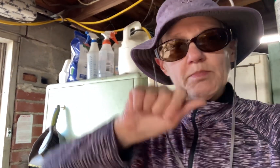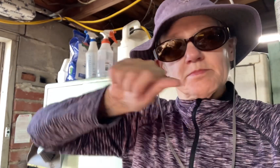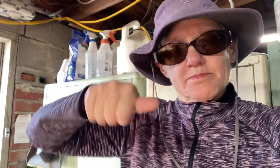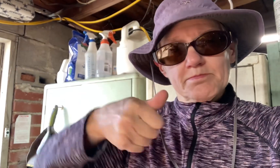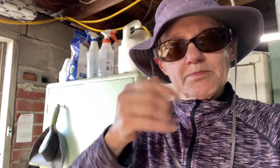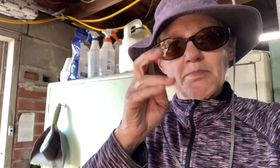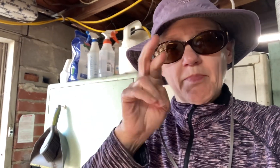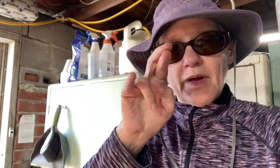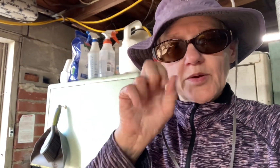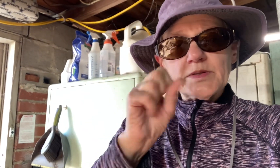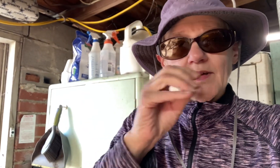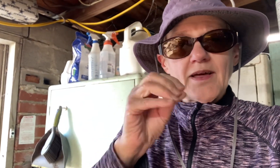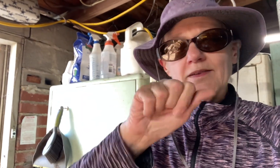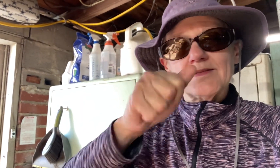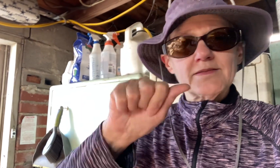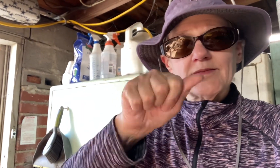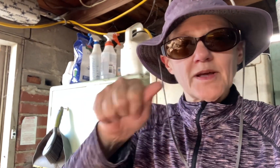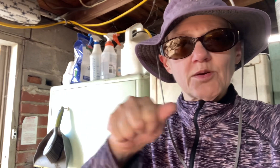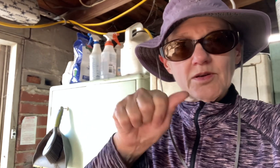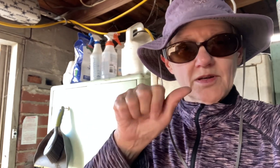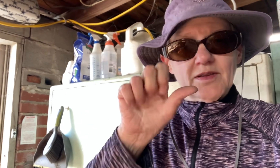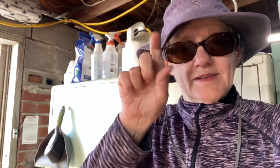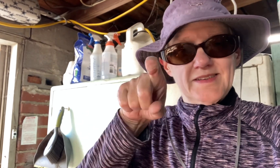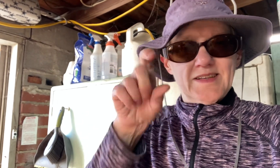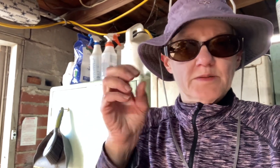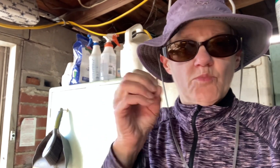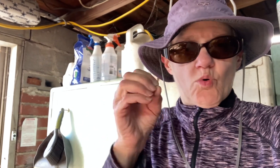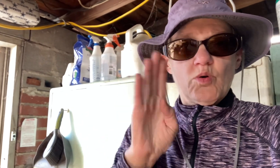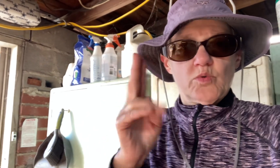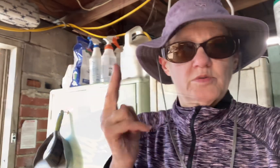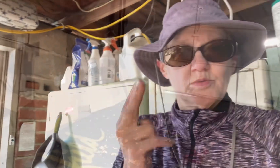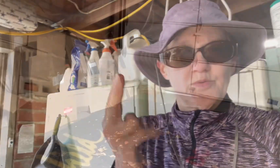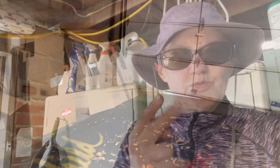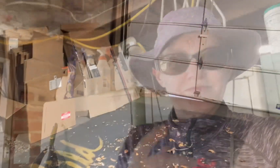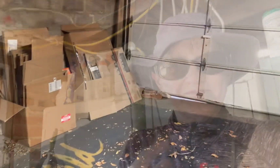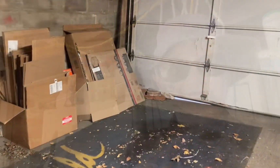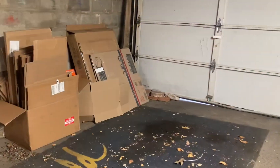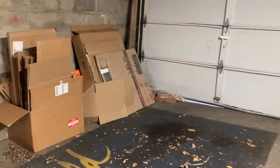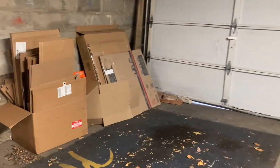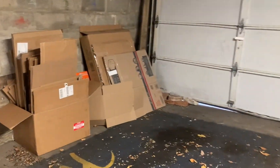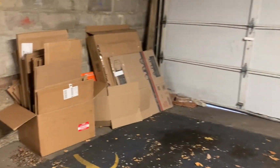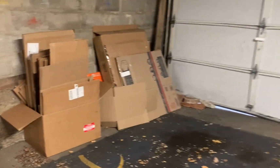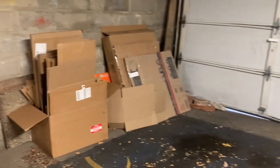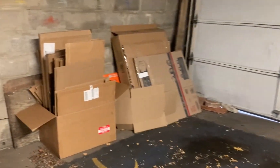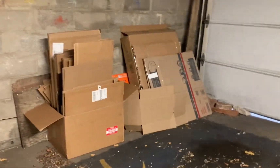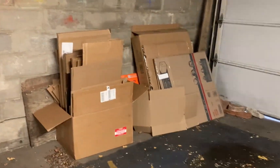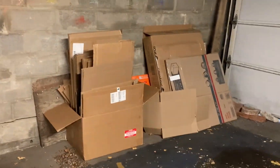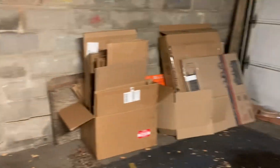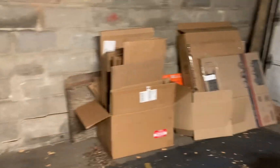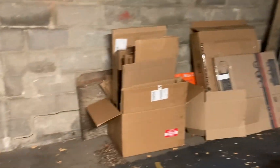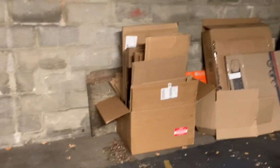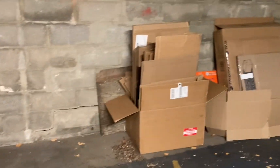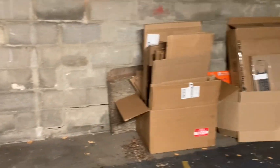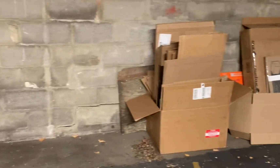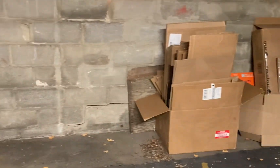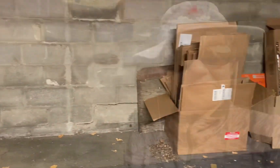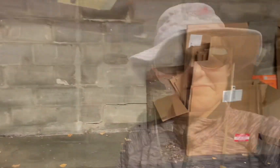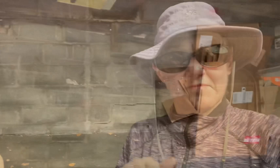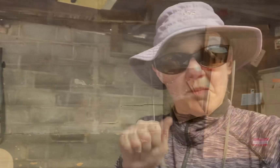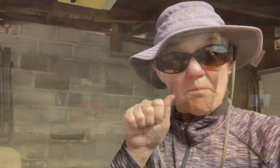so I put more leaves on it. So we're going to use these bags behind the berries or any areas that might need more